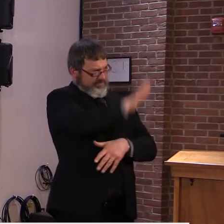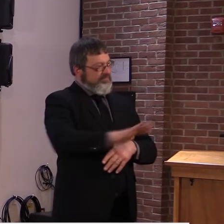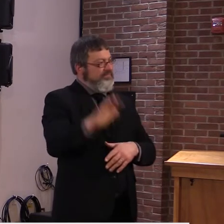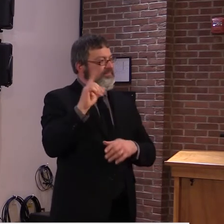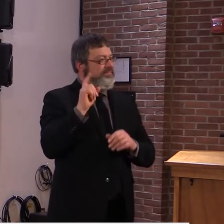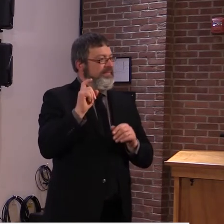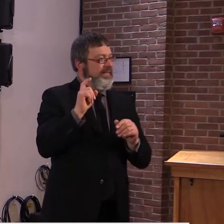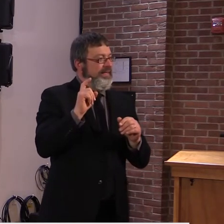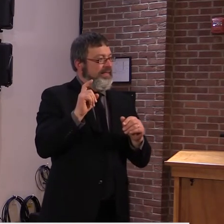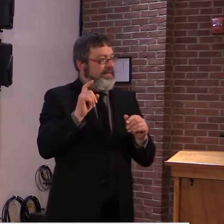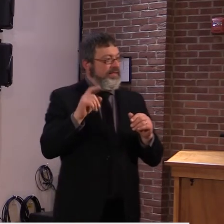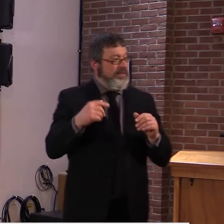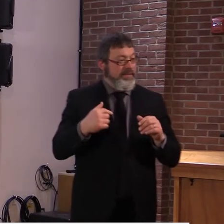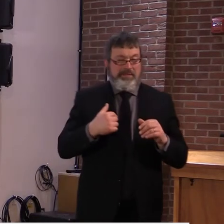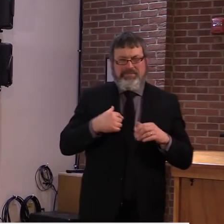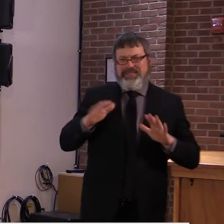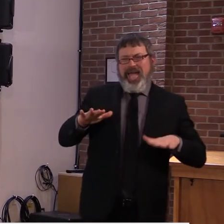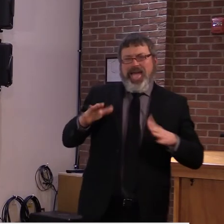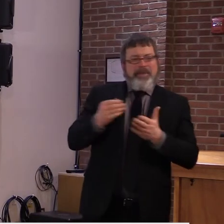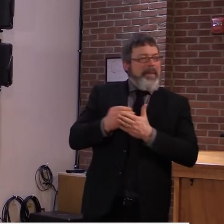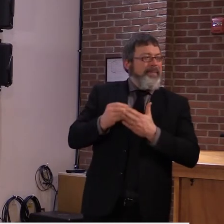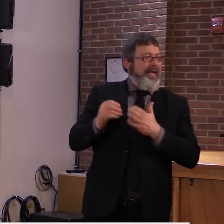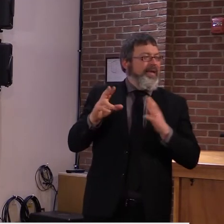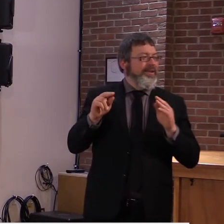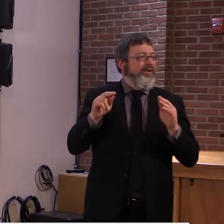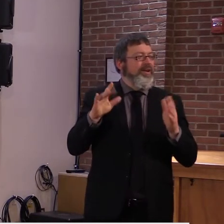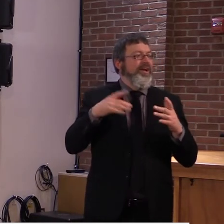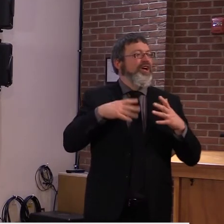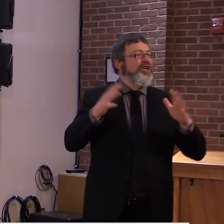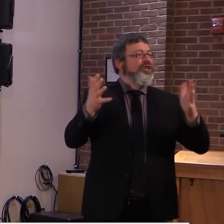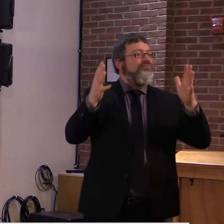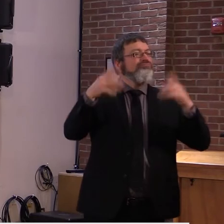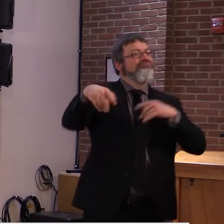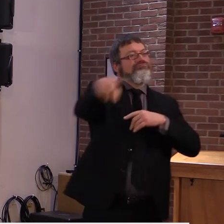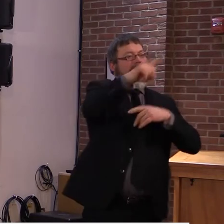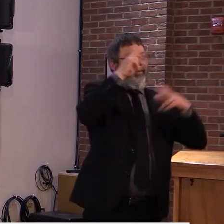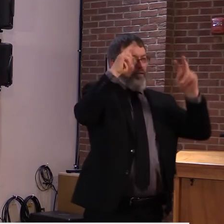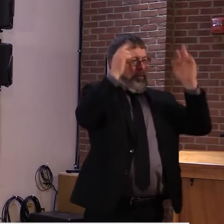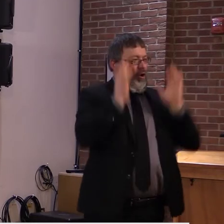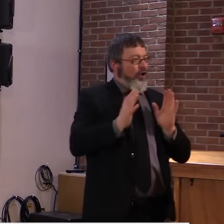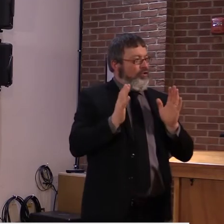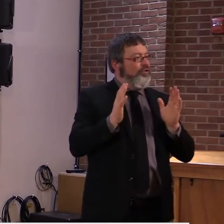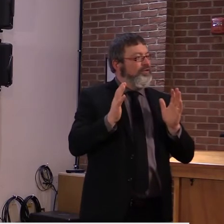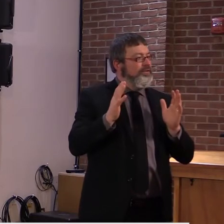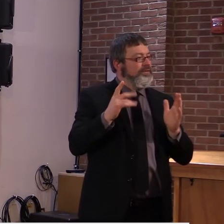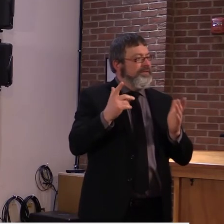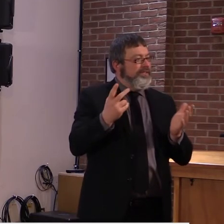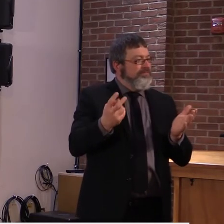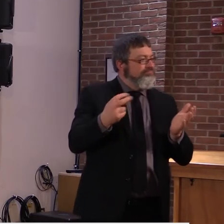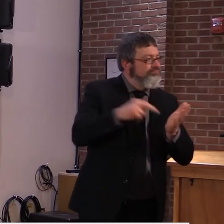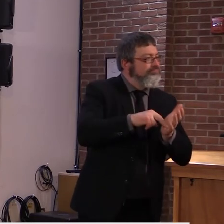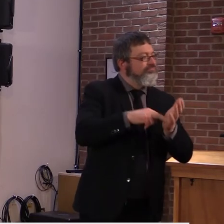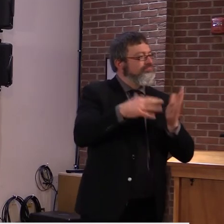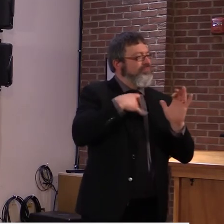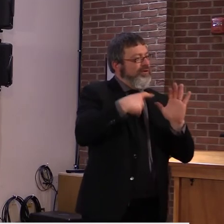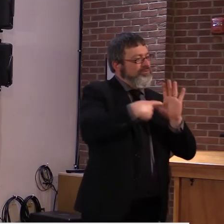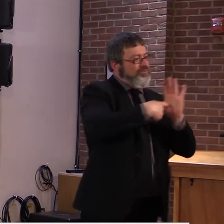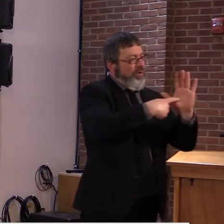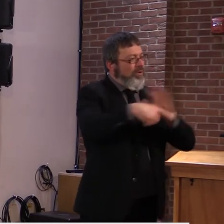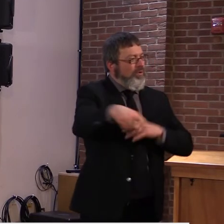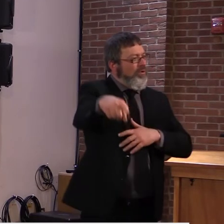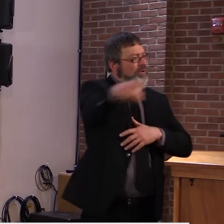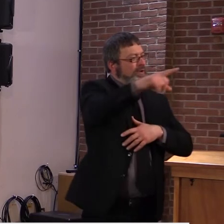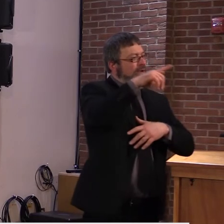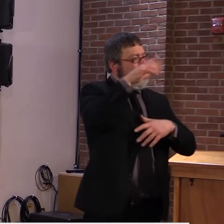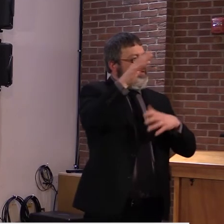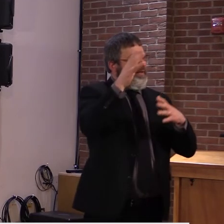all kinds of ways. I think it's the mood. That people want to show that there is some bright spots here and